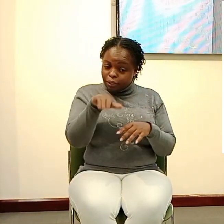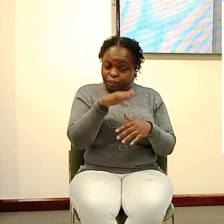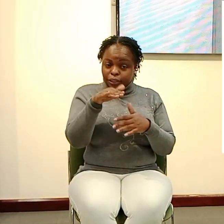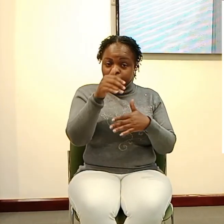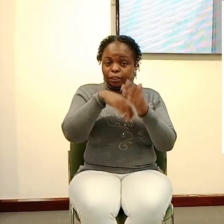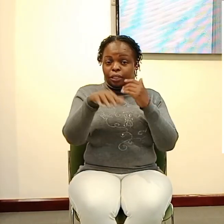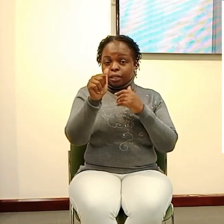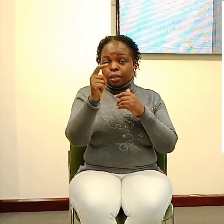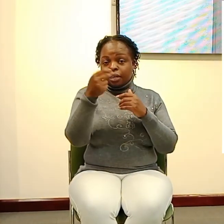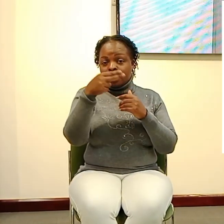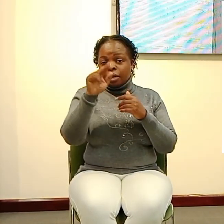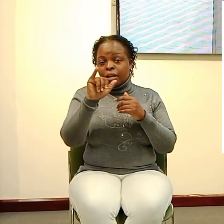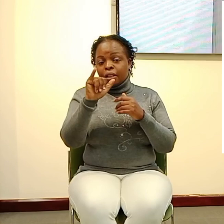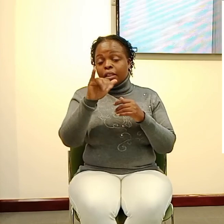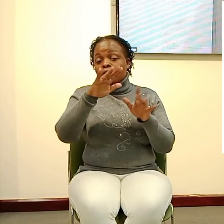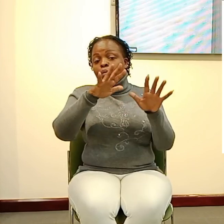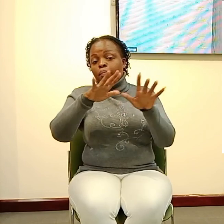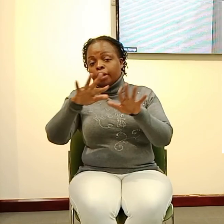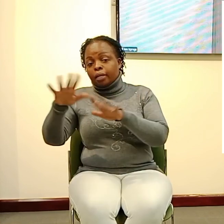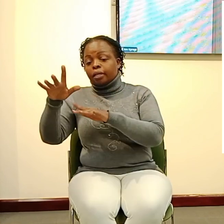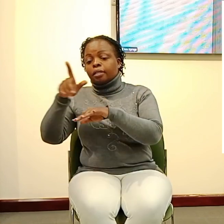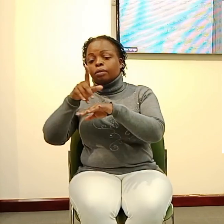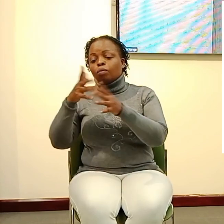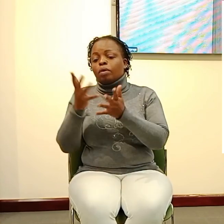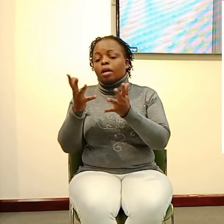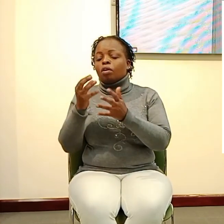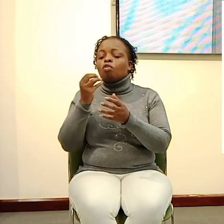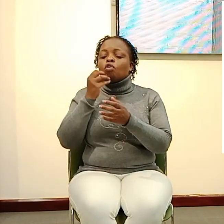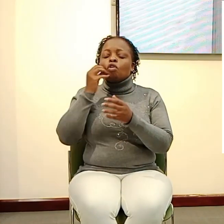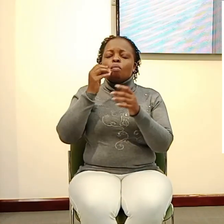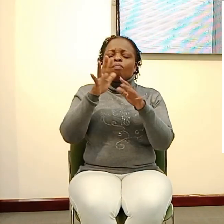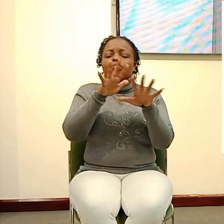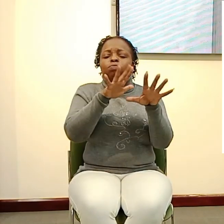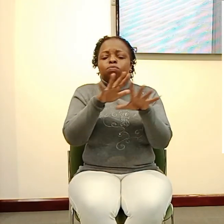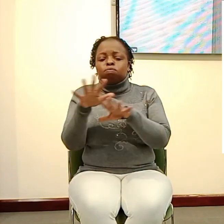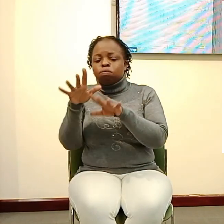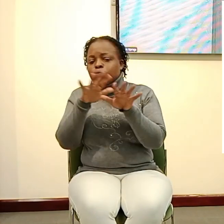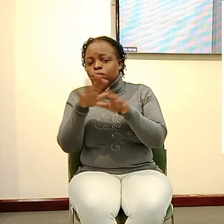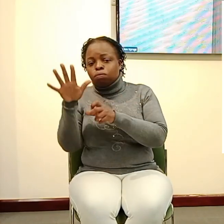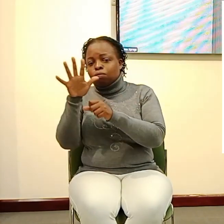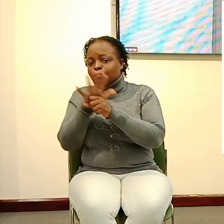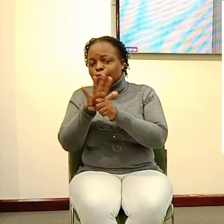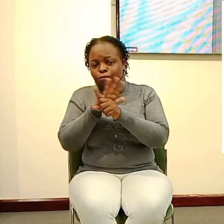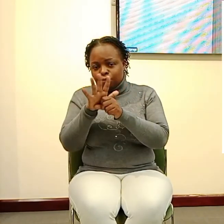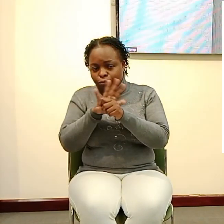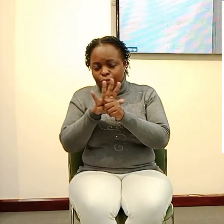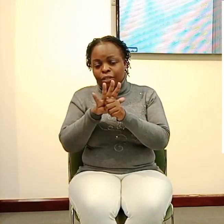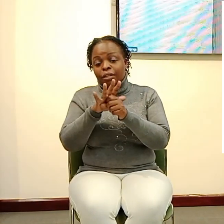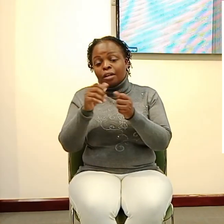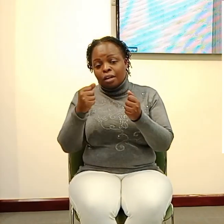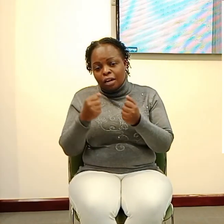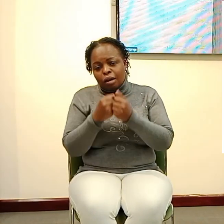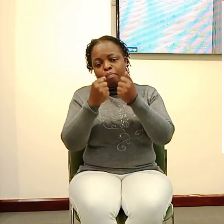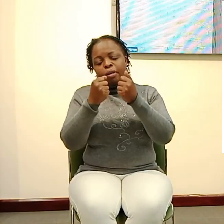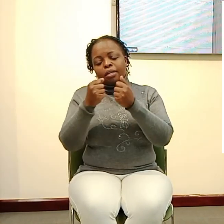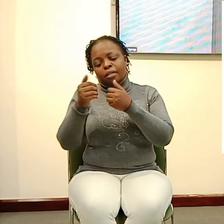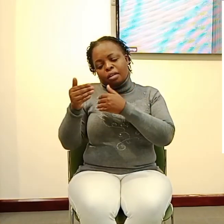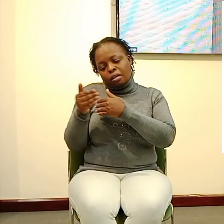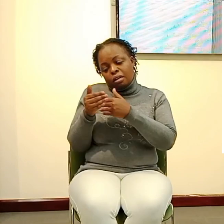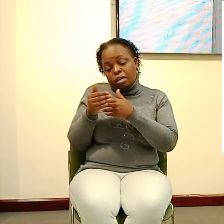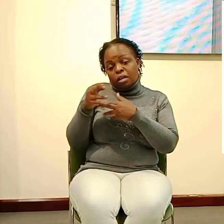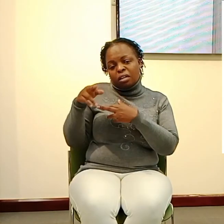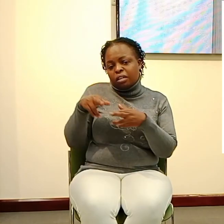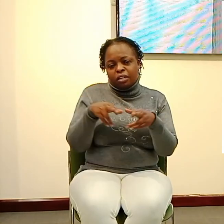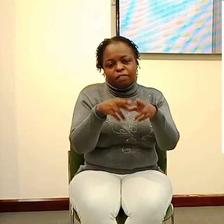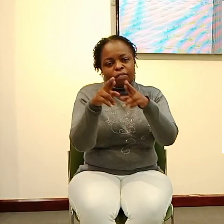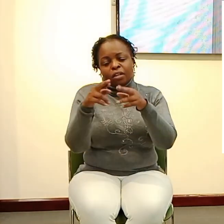Athi Plains where homes were completely flooded, you know, but it turns out that they were on a river plain, that the